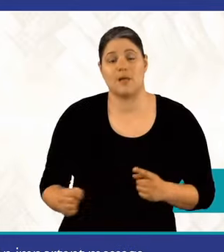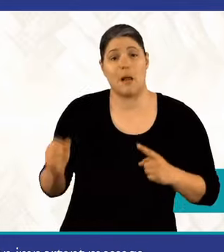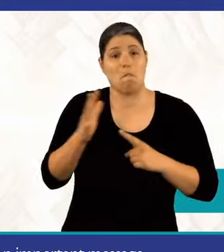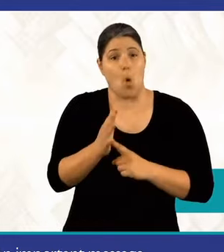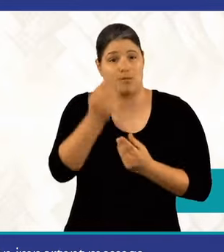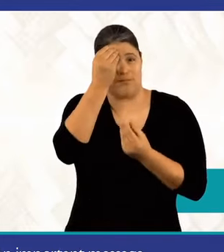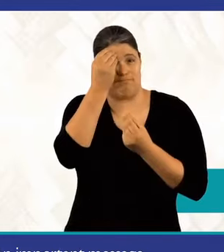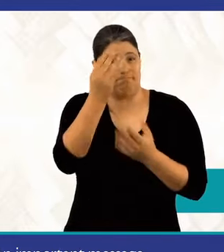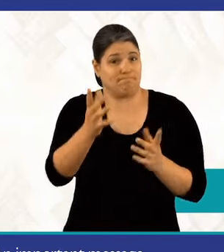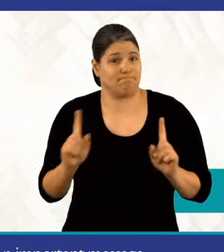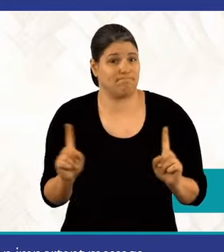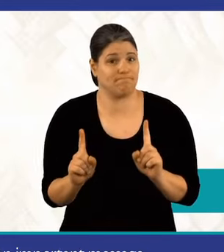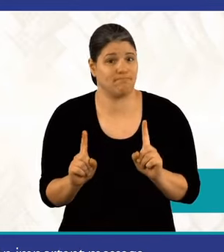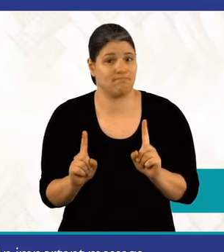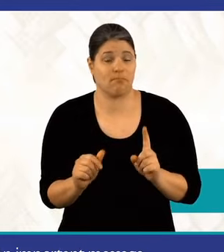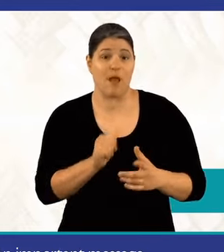An important message.